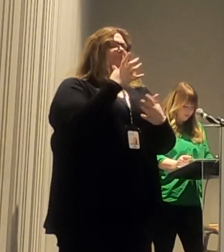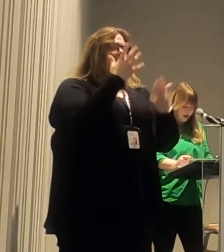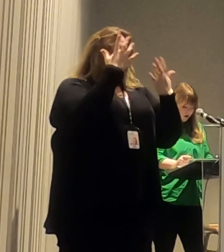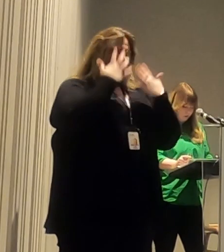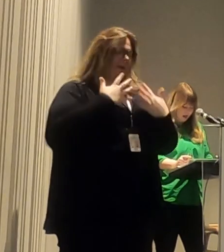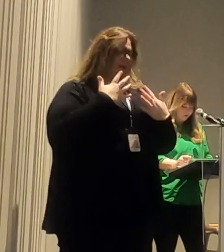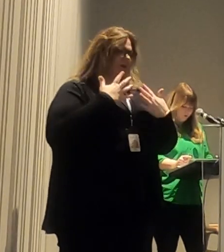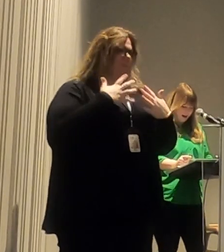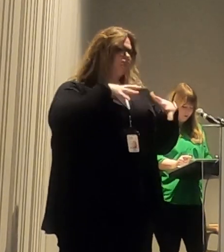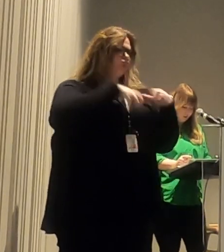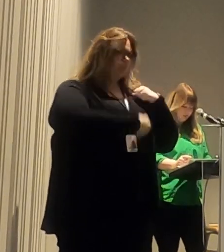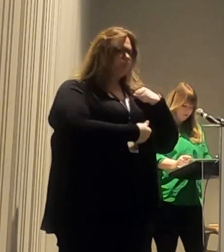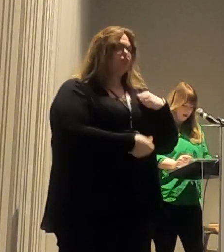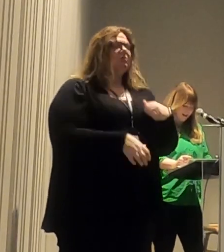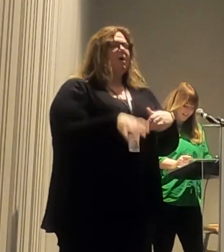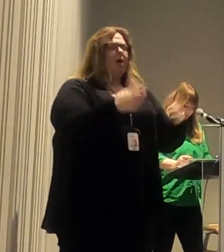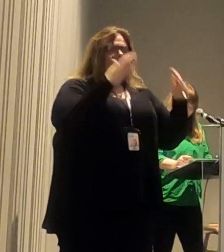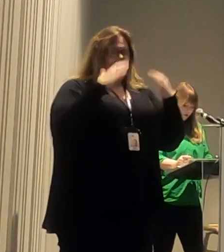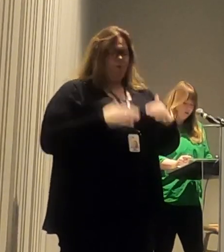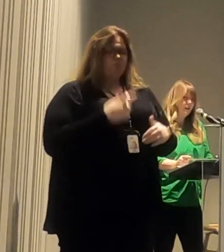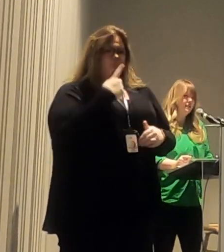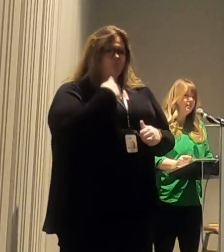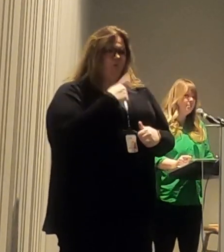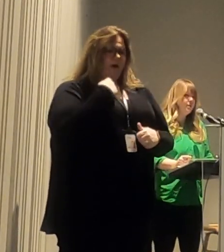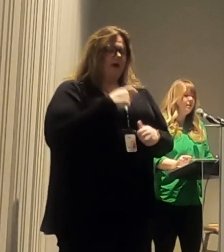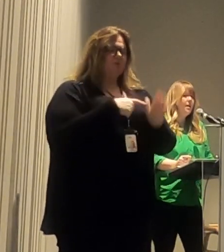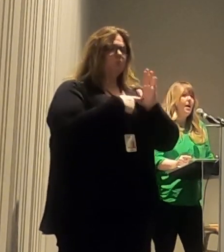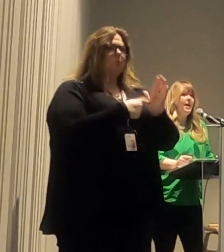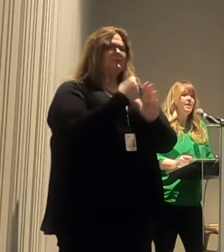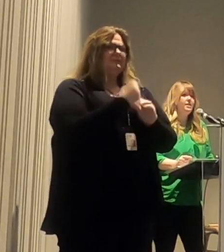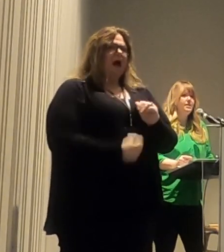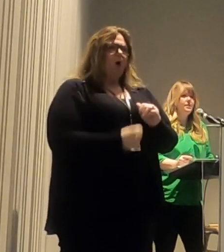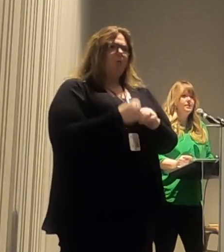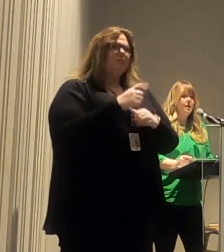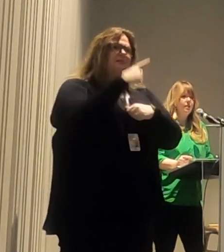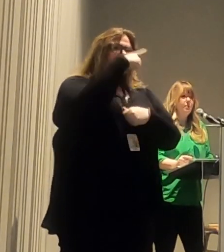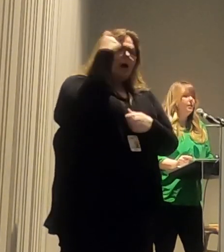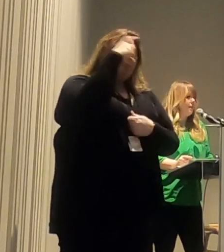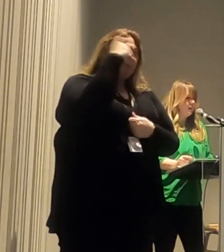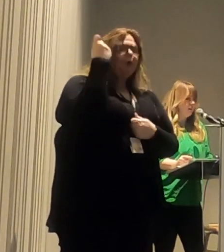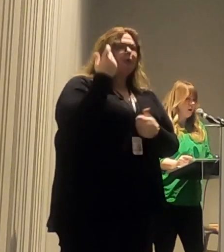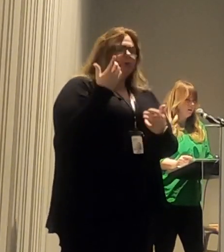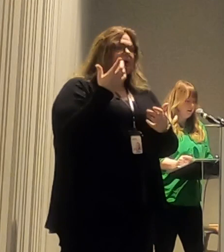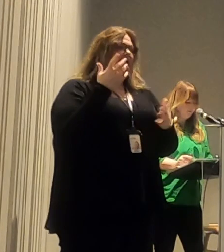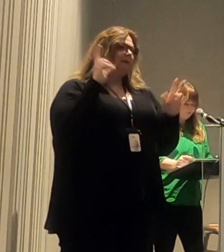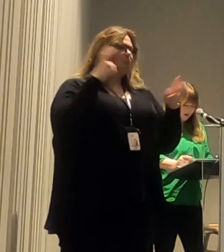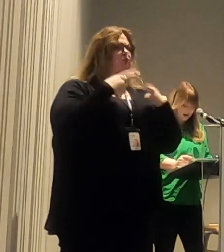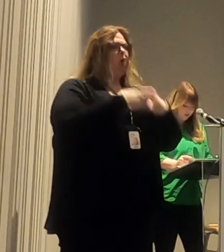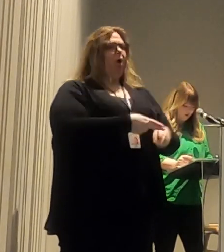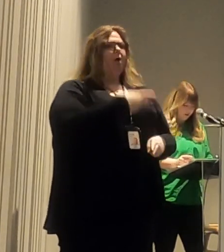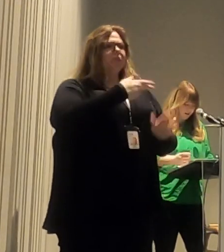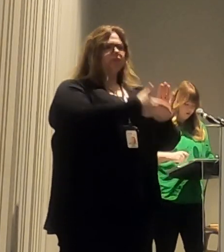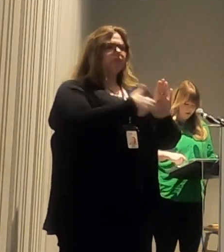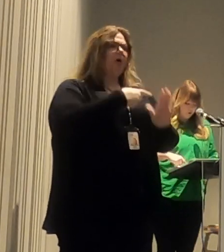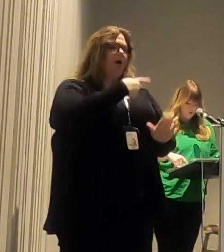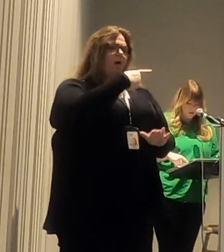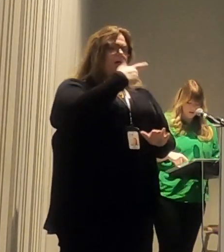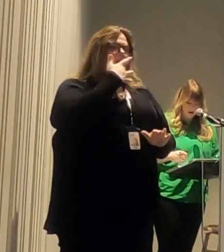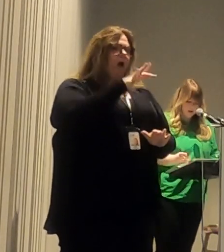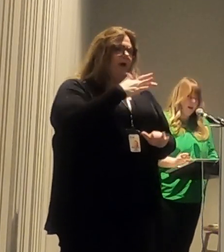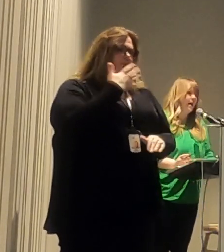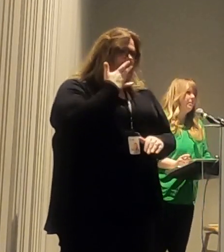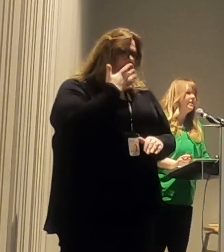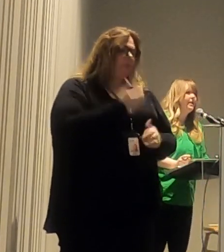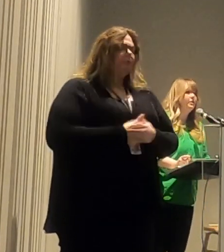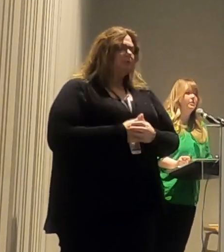And then at the bottom we have red, which symbolizes south and summer, and is a lucky color. And so this would be